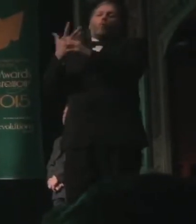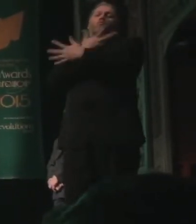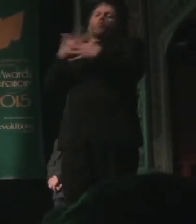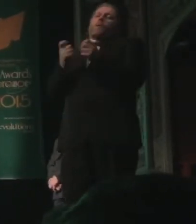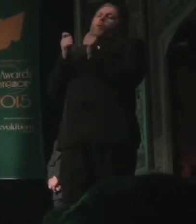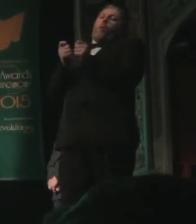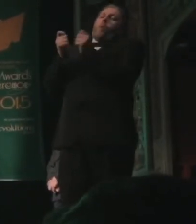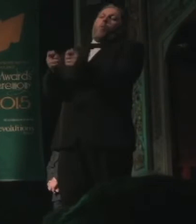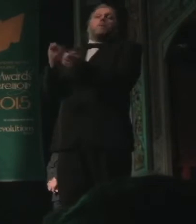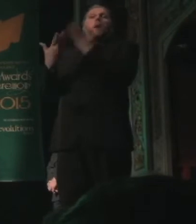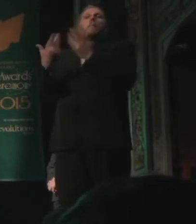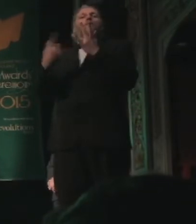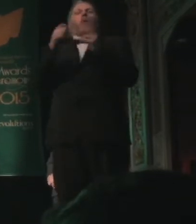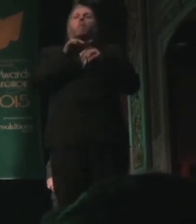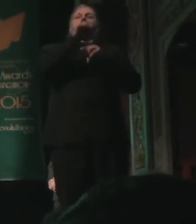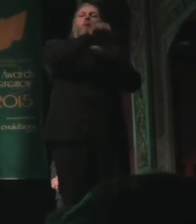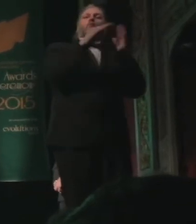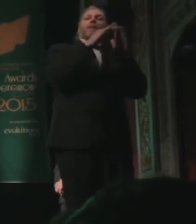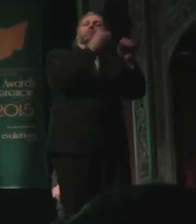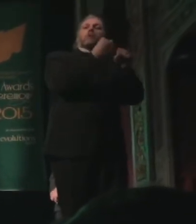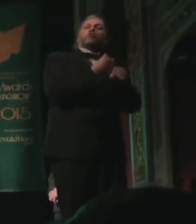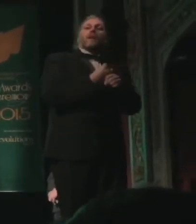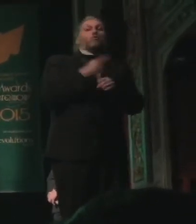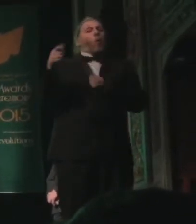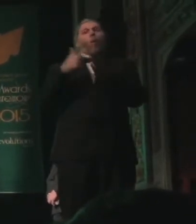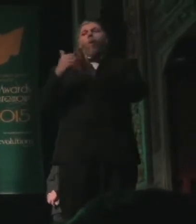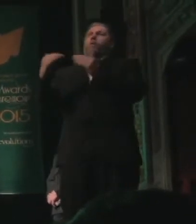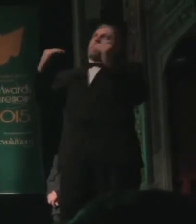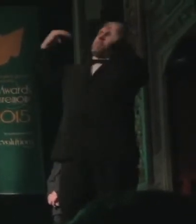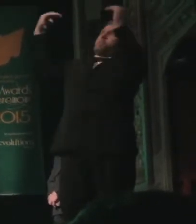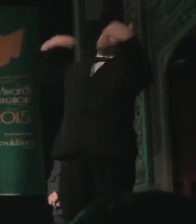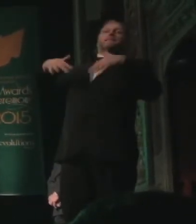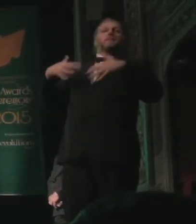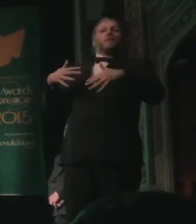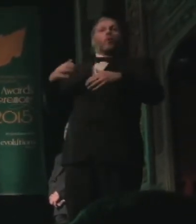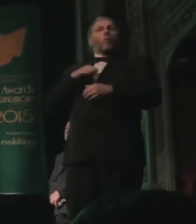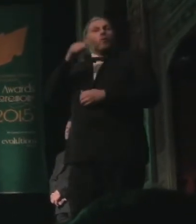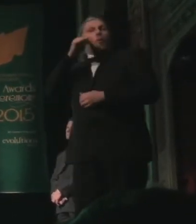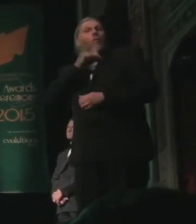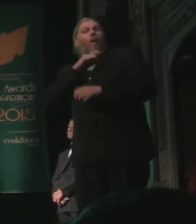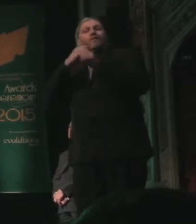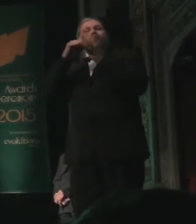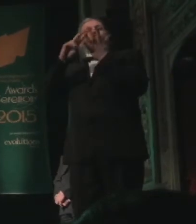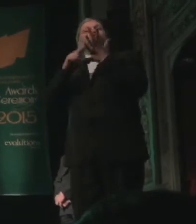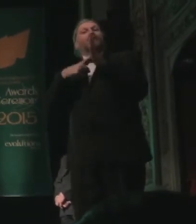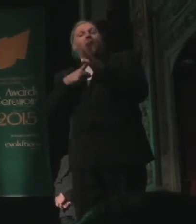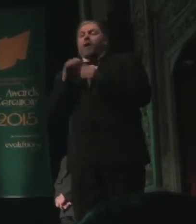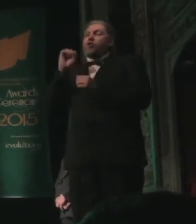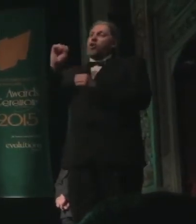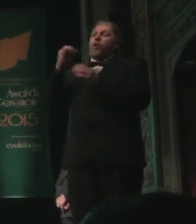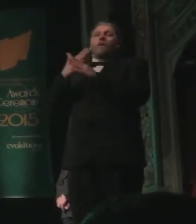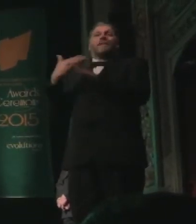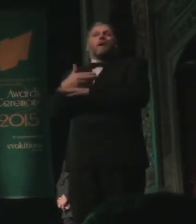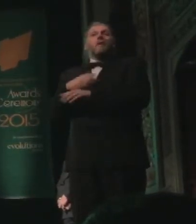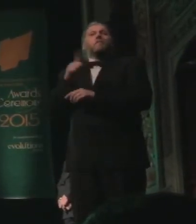other, and it's always up there with the best. And we all know it's down to Gina and her ever-attentive leadership. Mind you, her first